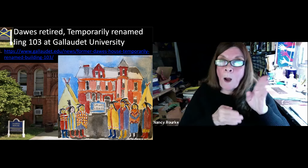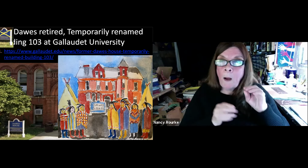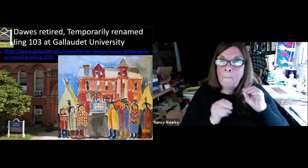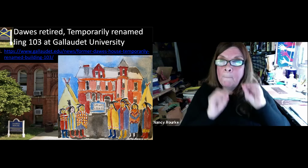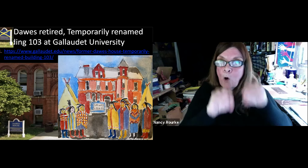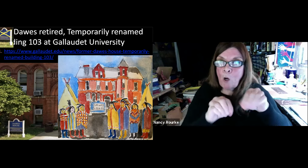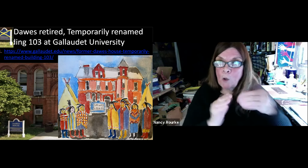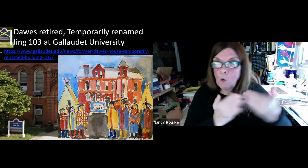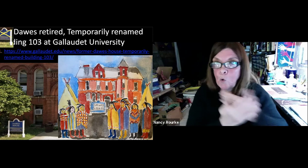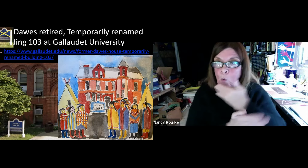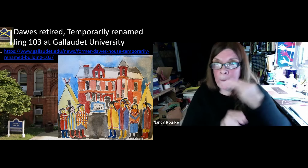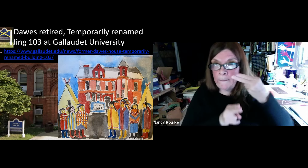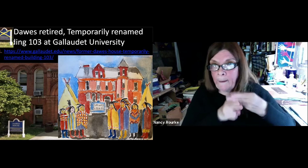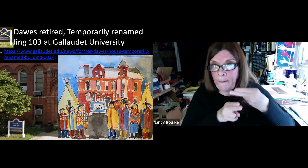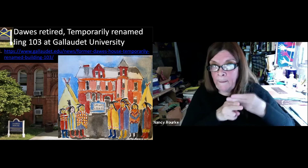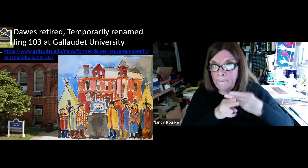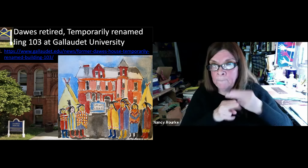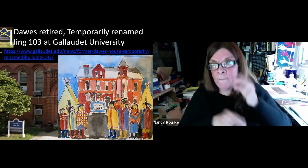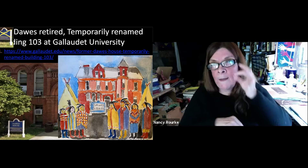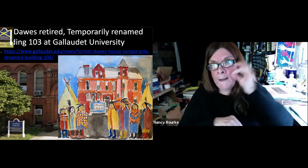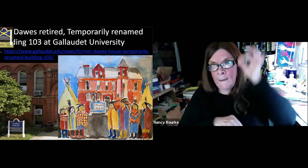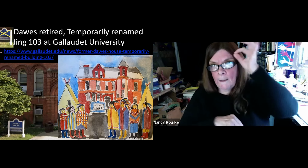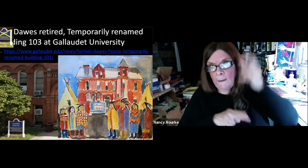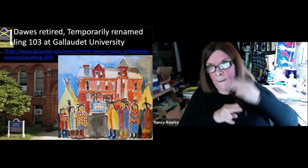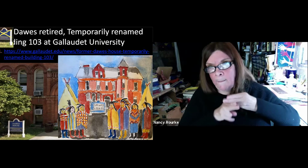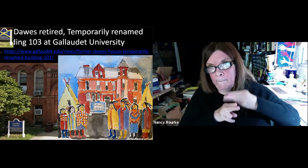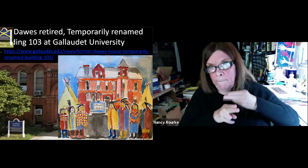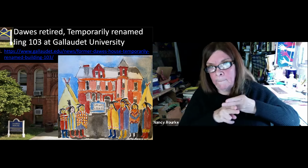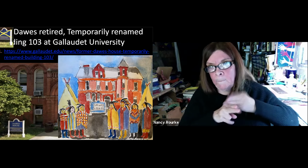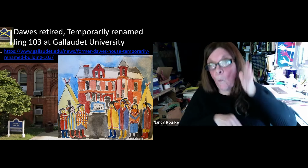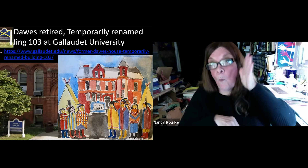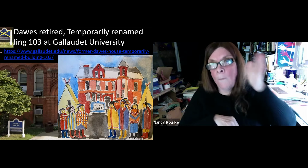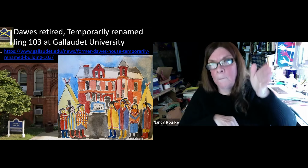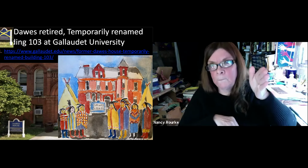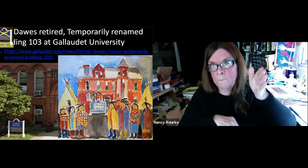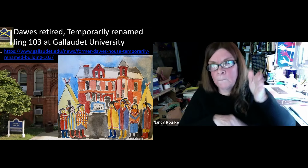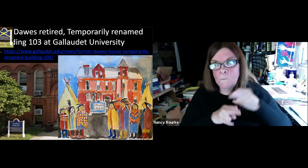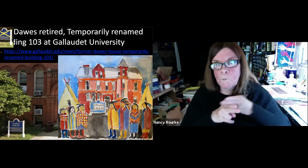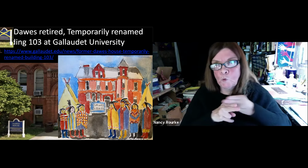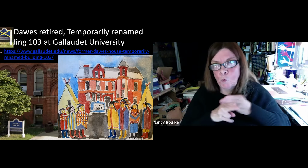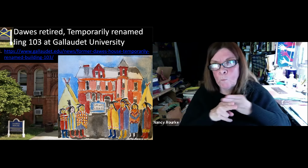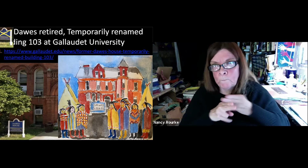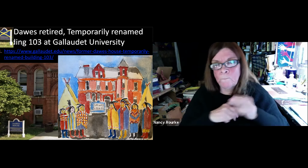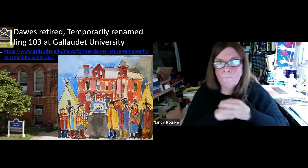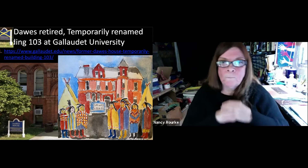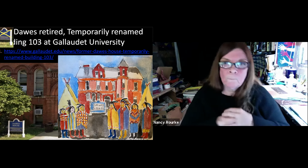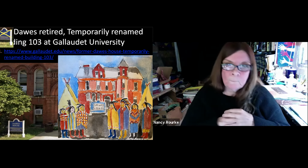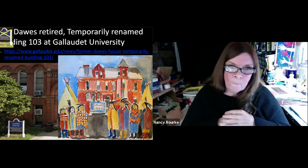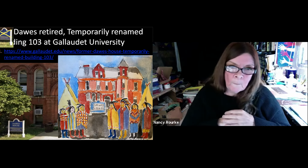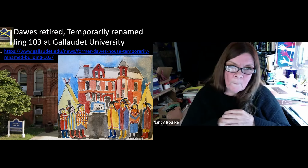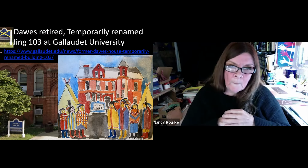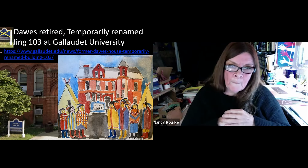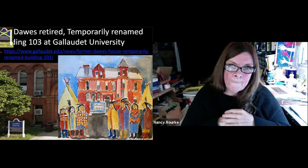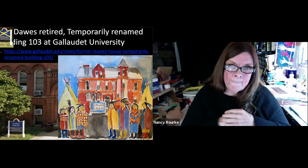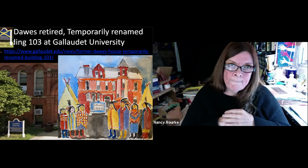We have had conversations amongst Deaf Native Americans, and there is the hope that we